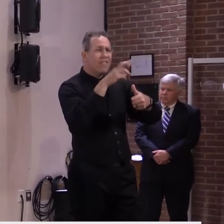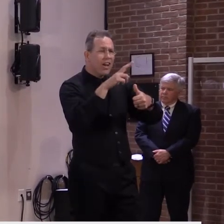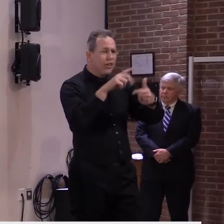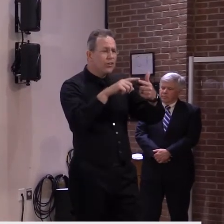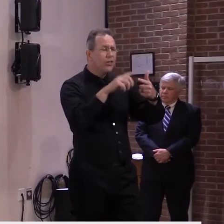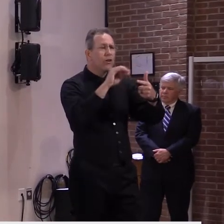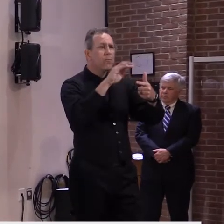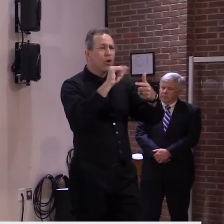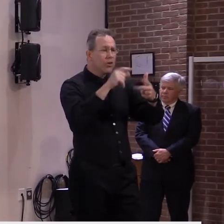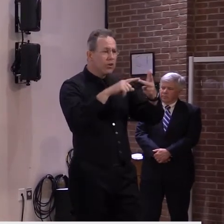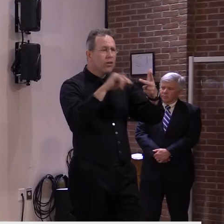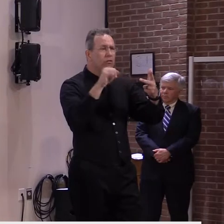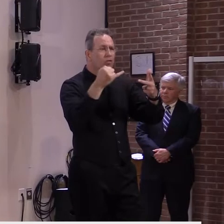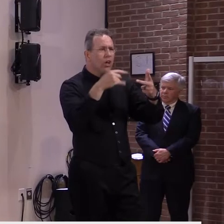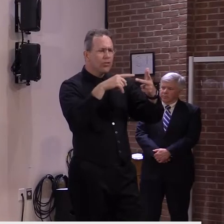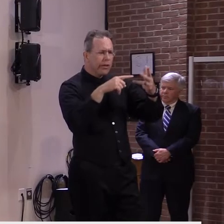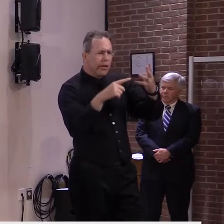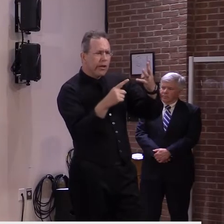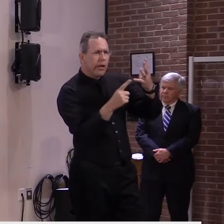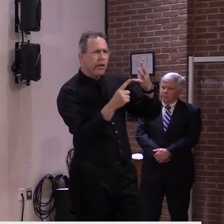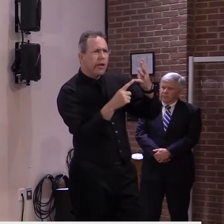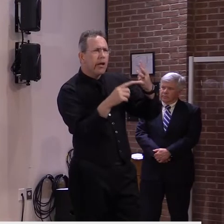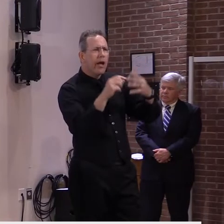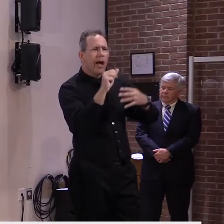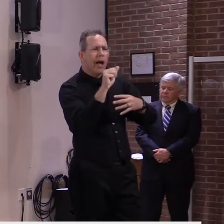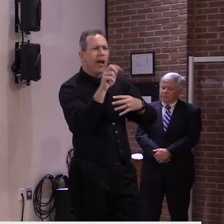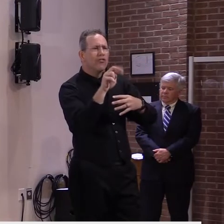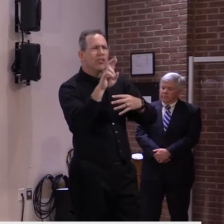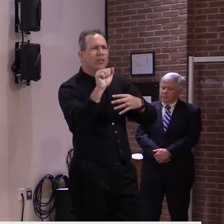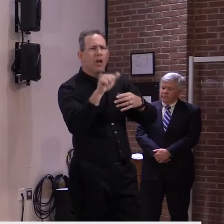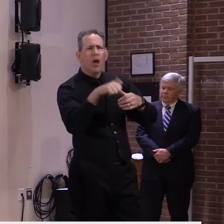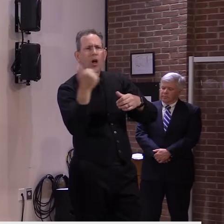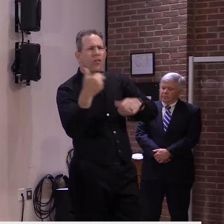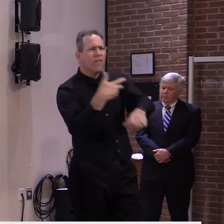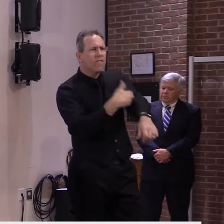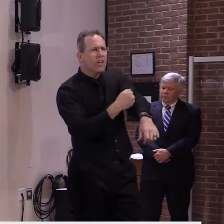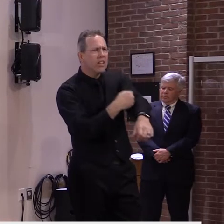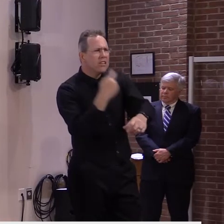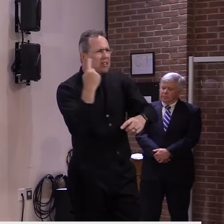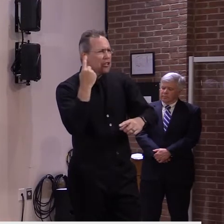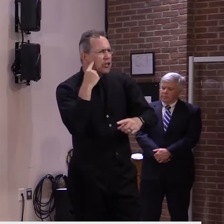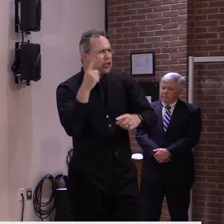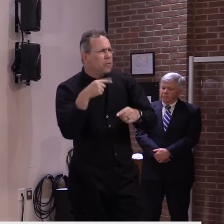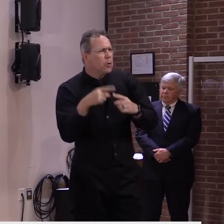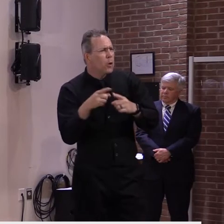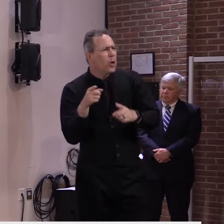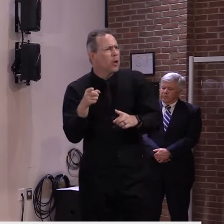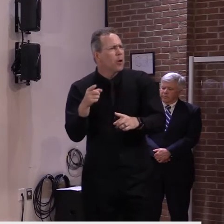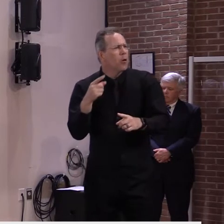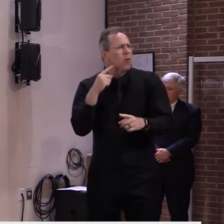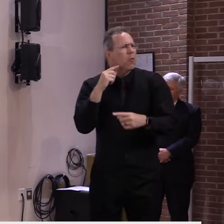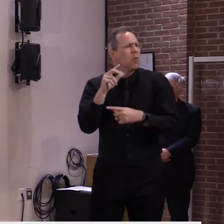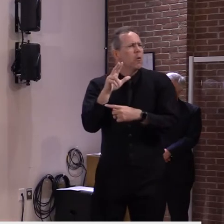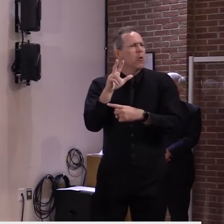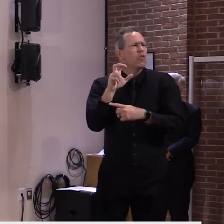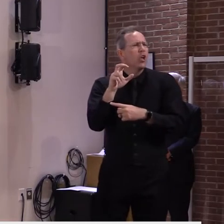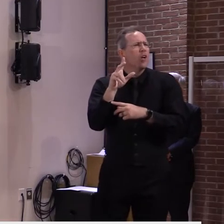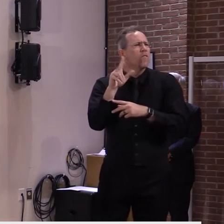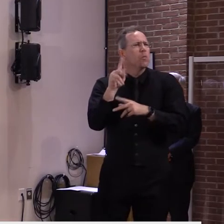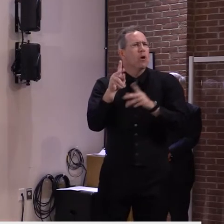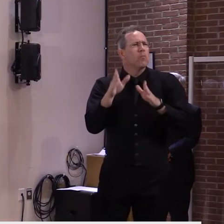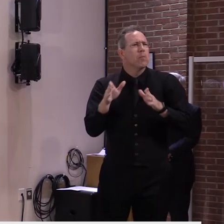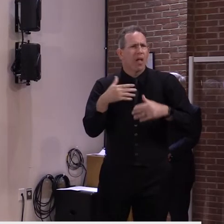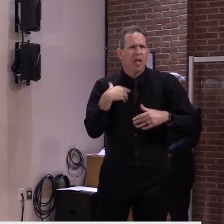I believe there's like 300 Vermonters were part of the experiment out of something like 3,000 people applying. And I spoke to one of the